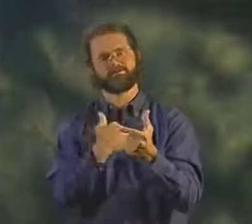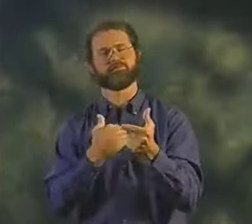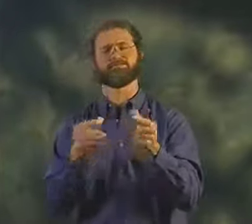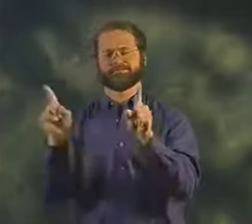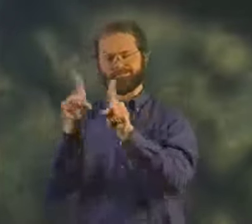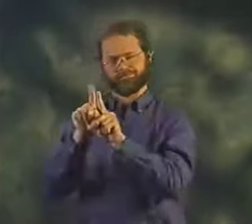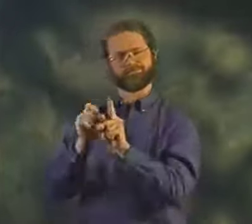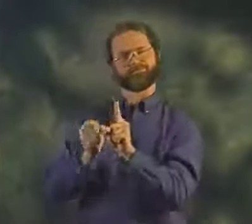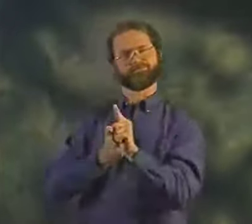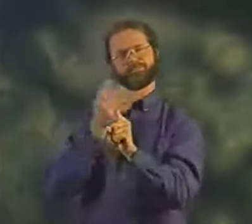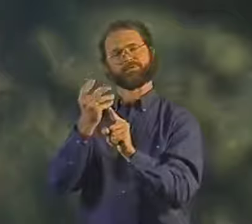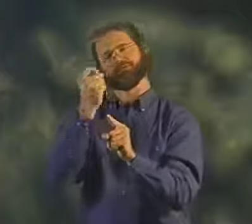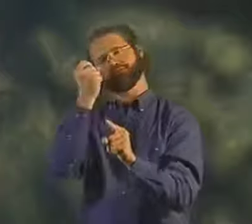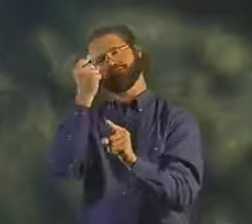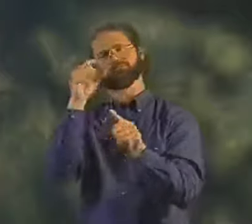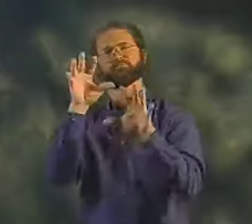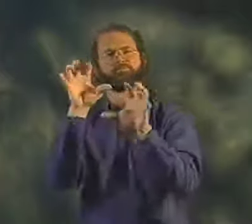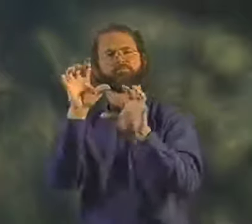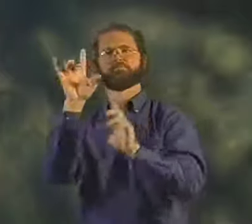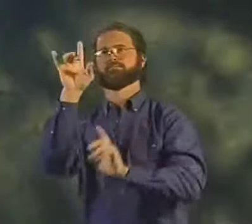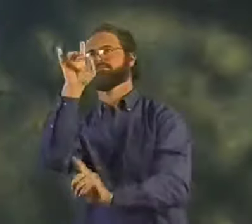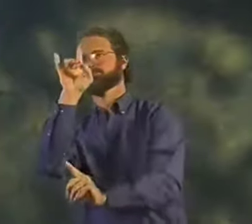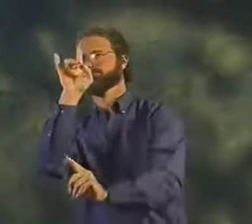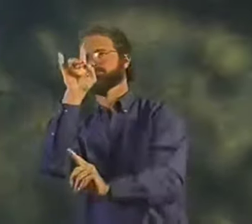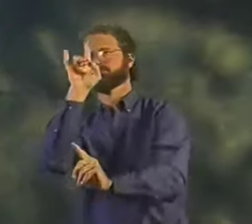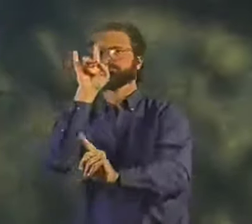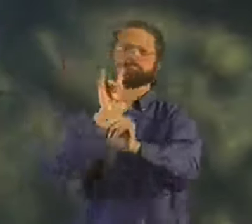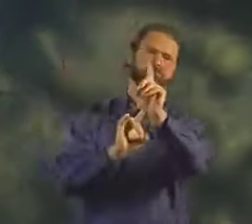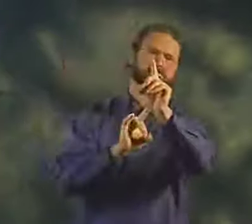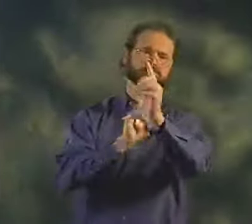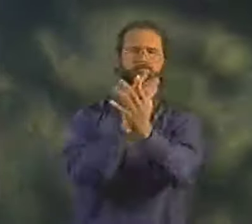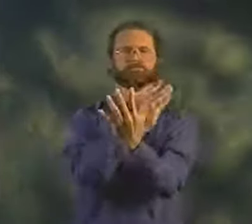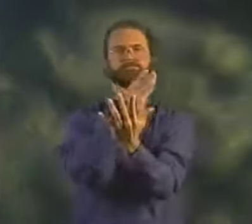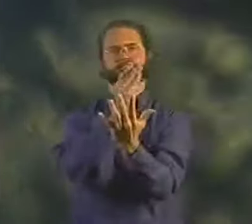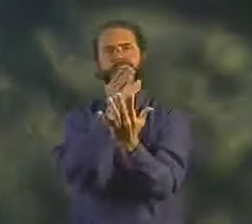section, each poem is analyzed in a more graphic way.